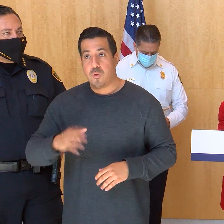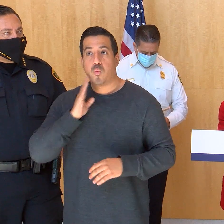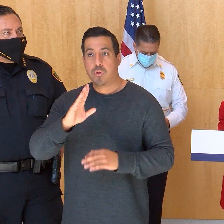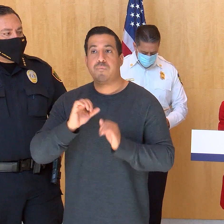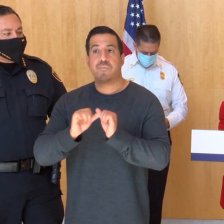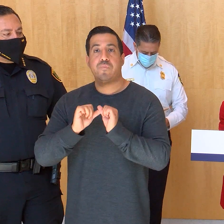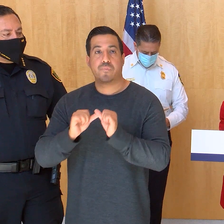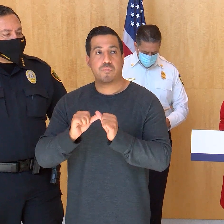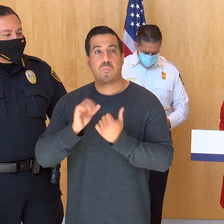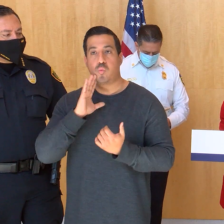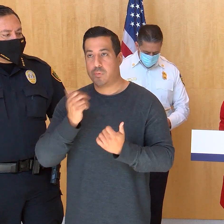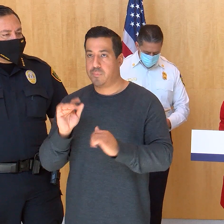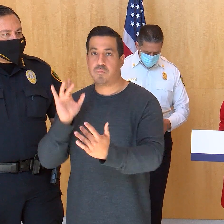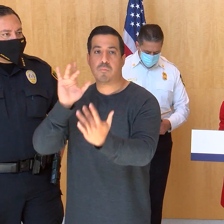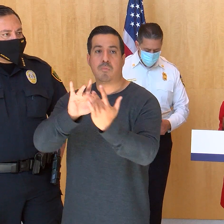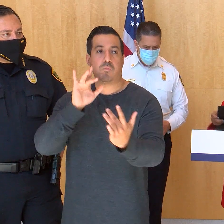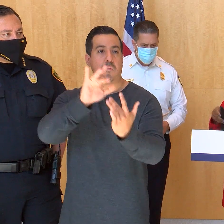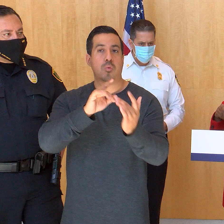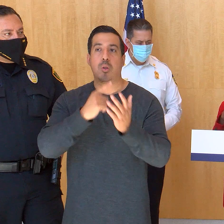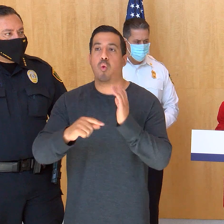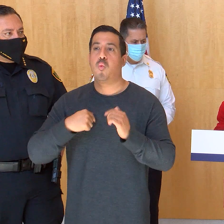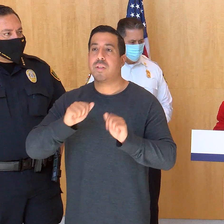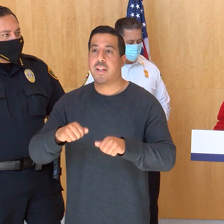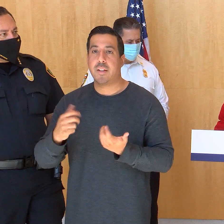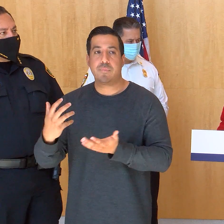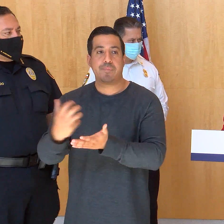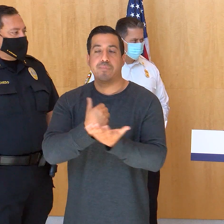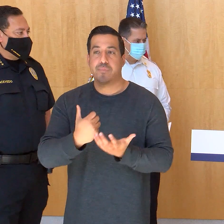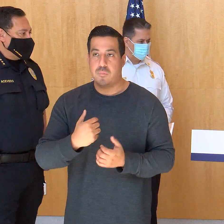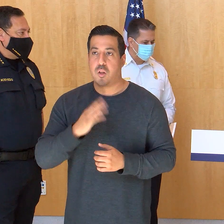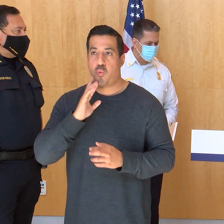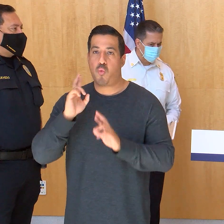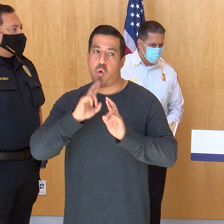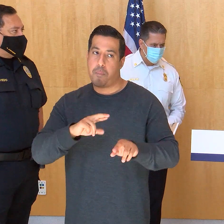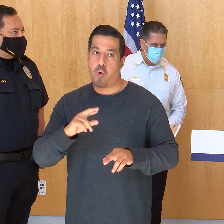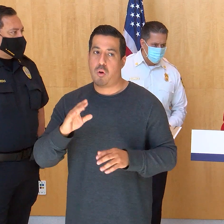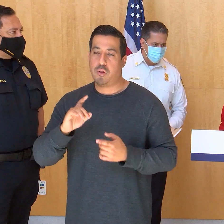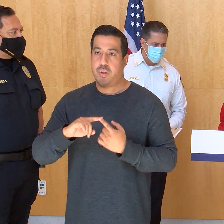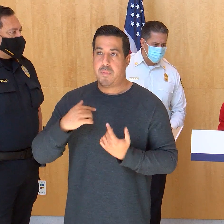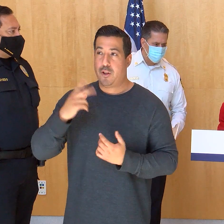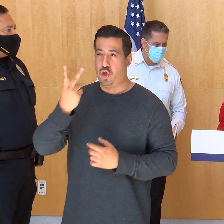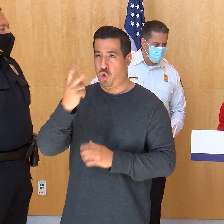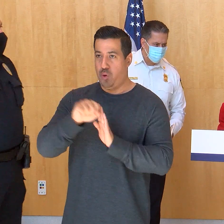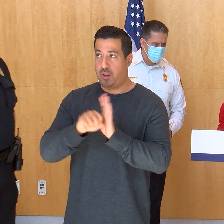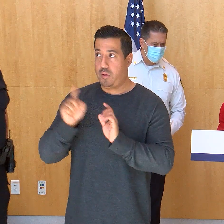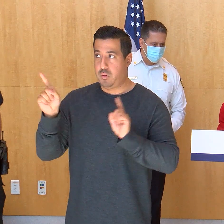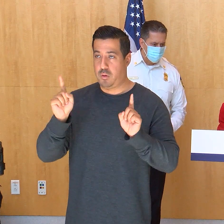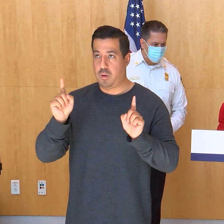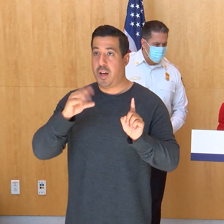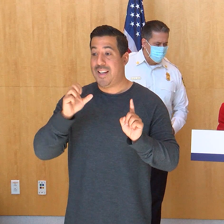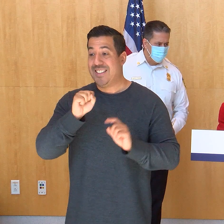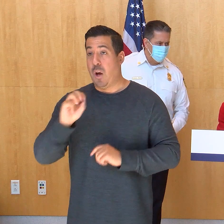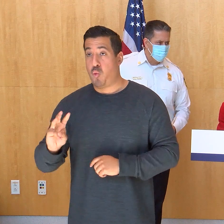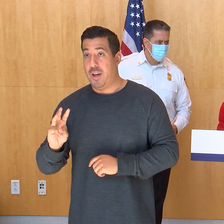continue to reach out and see what we can get. They'll be reporting back to me on those 2 states, and Southwest